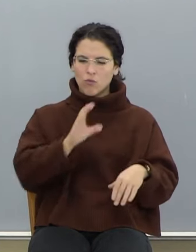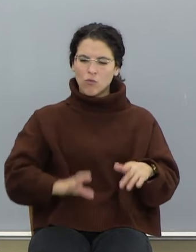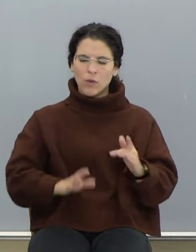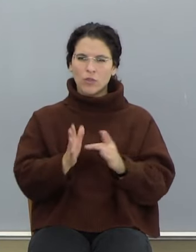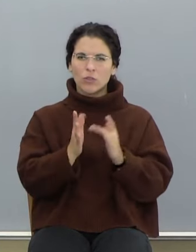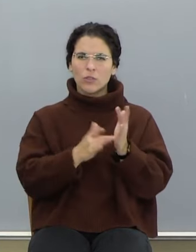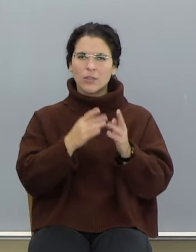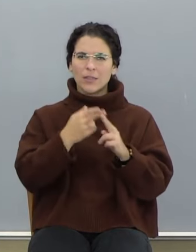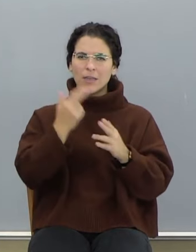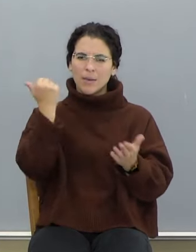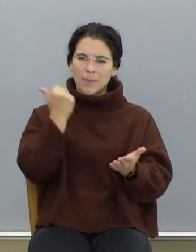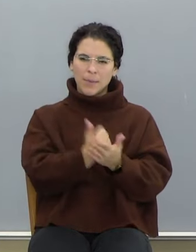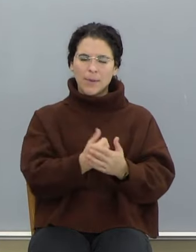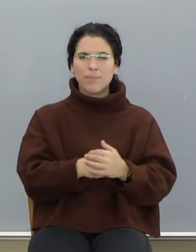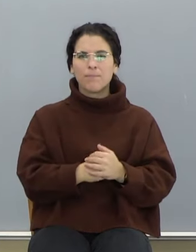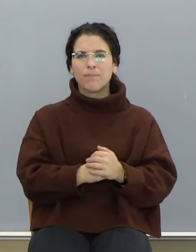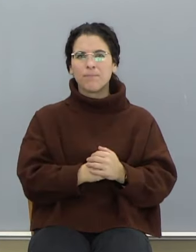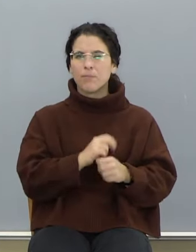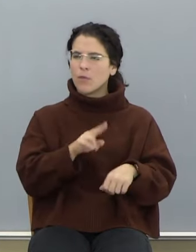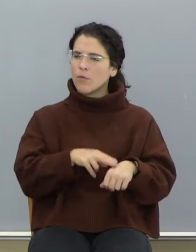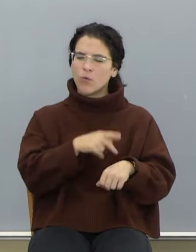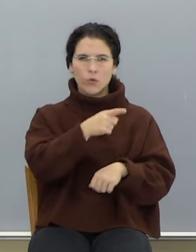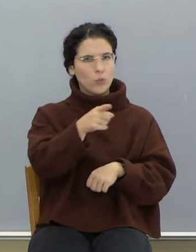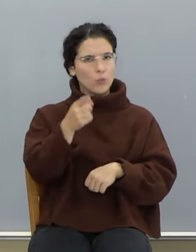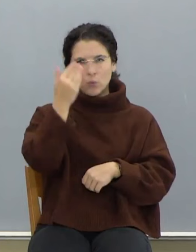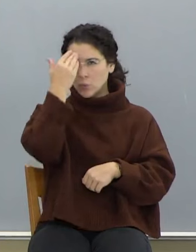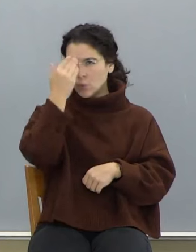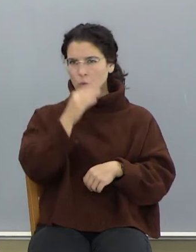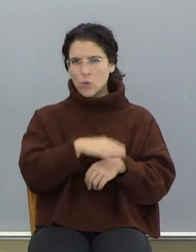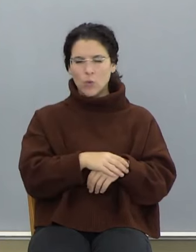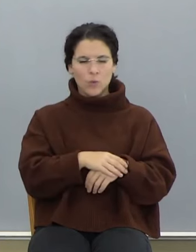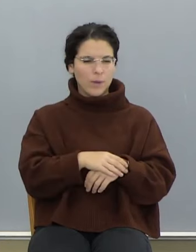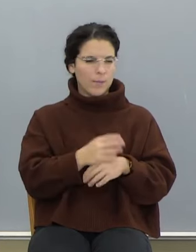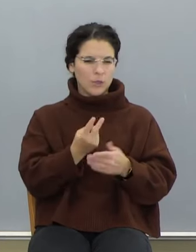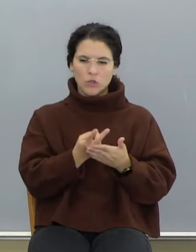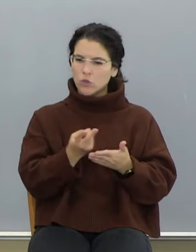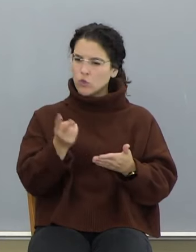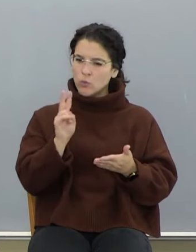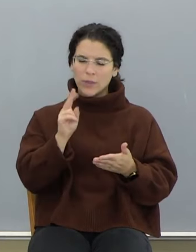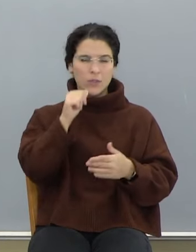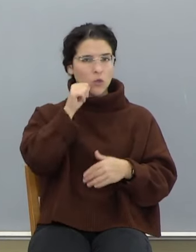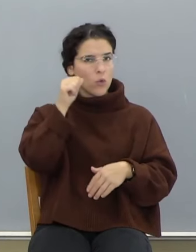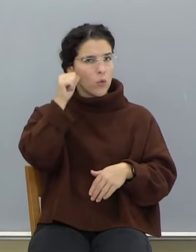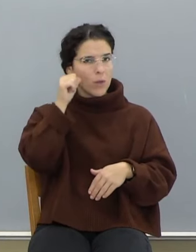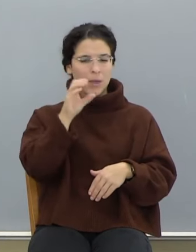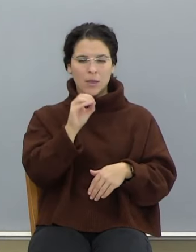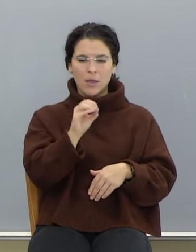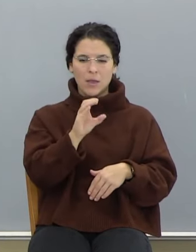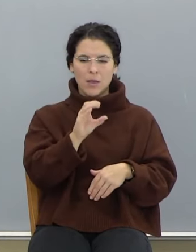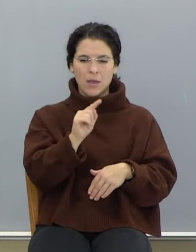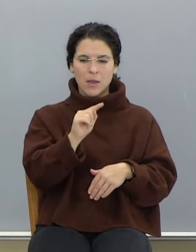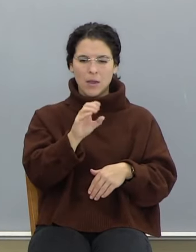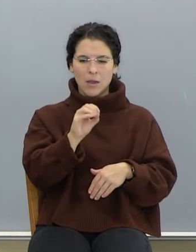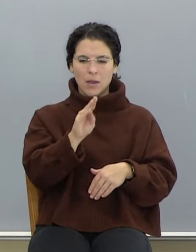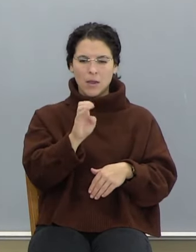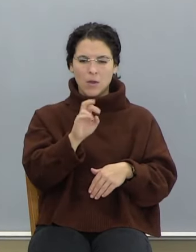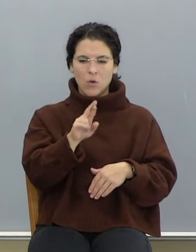Amen. Of course, you know, just 2 weeks ago, yesterday, October the 7th,